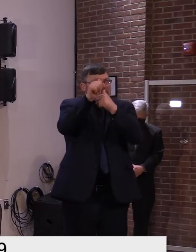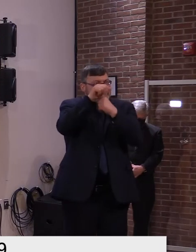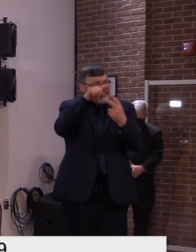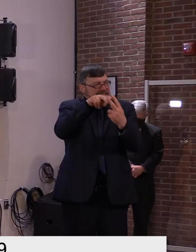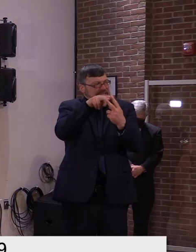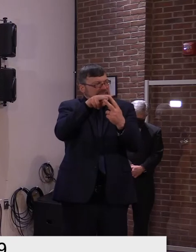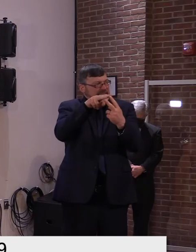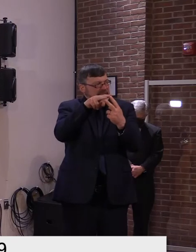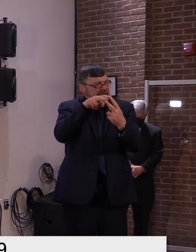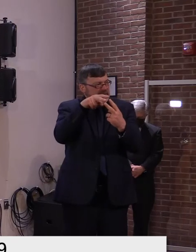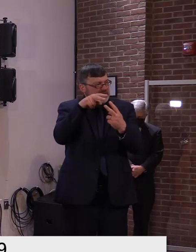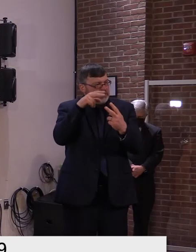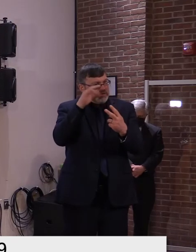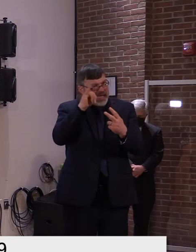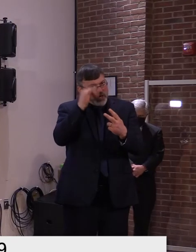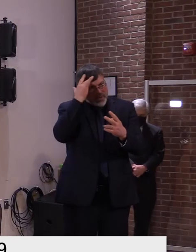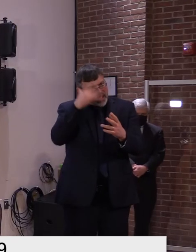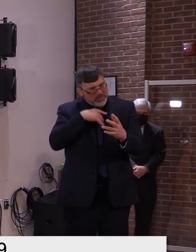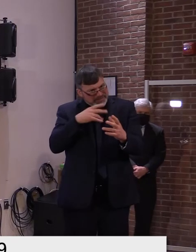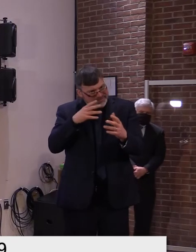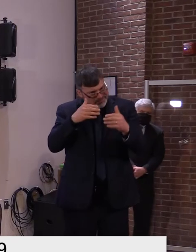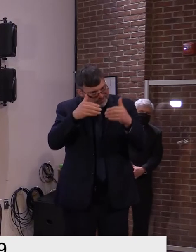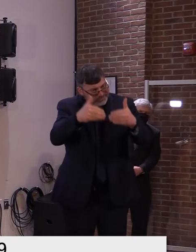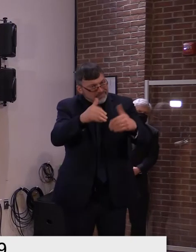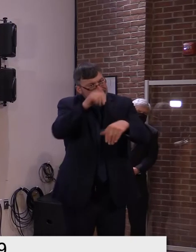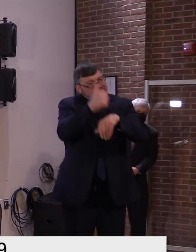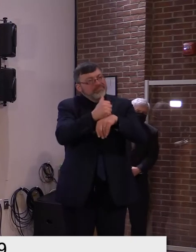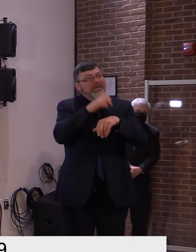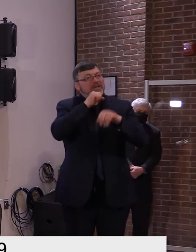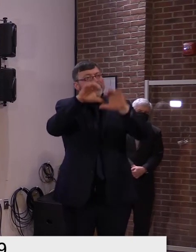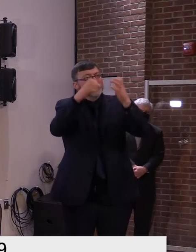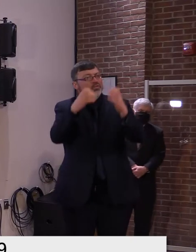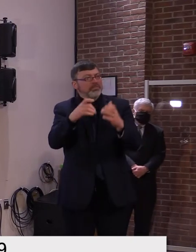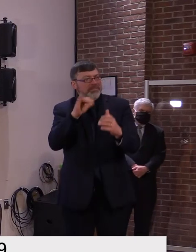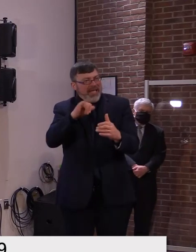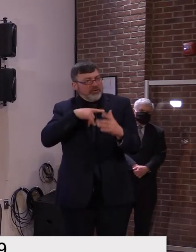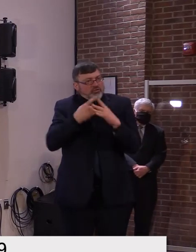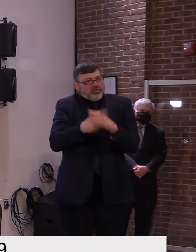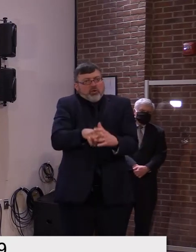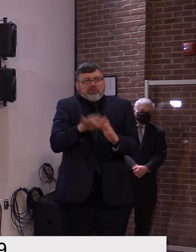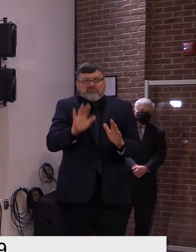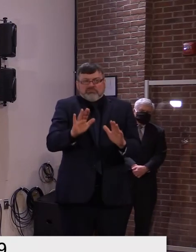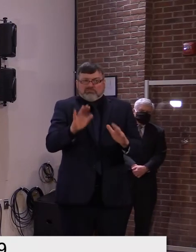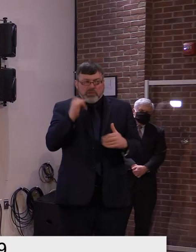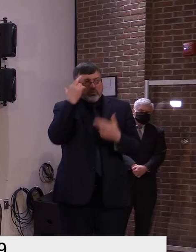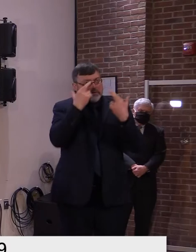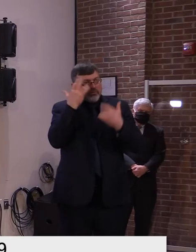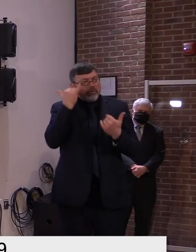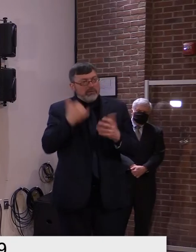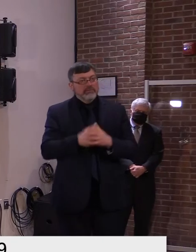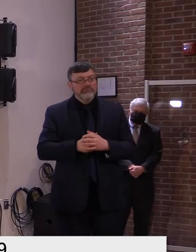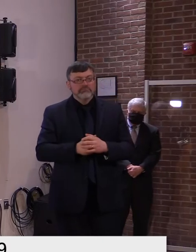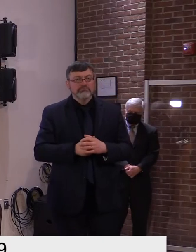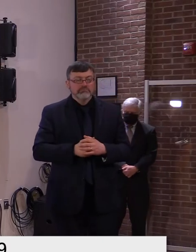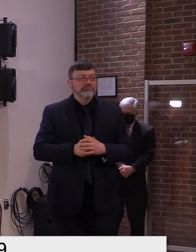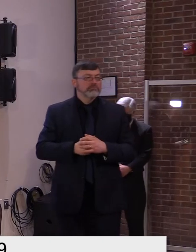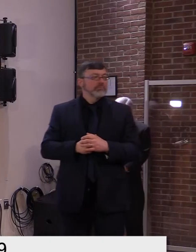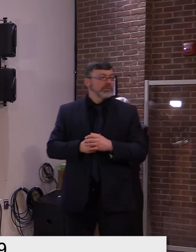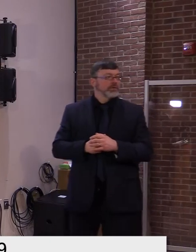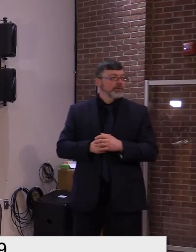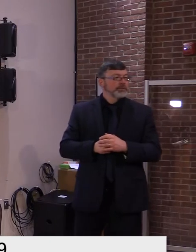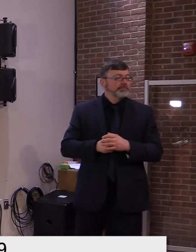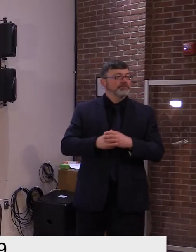thanks very much. Andrew, Caledonian Record.